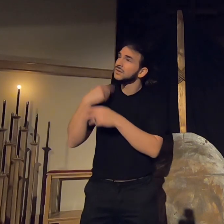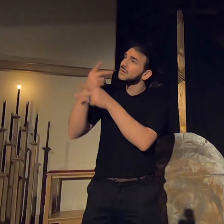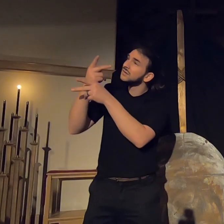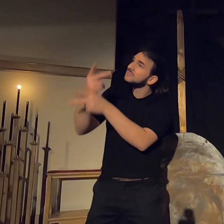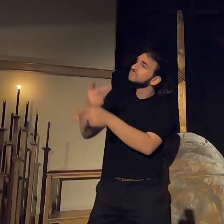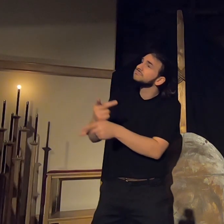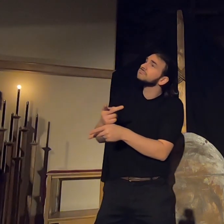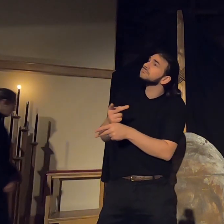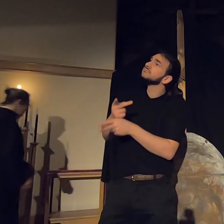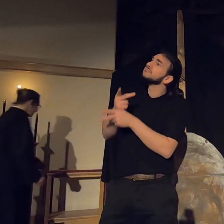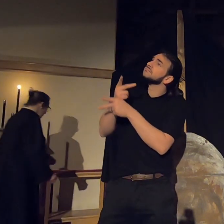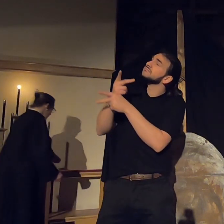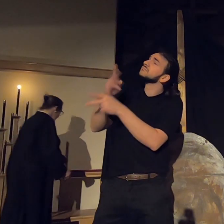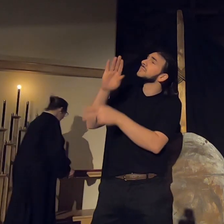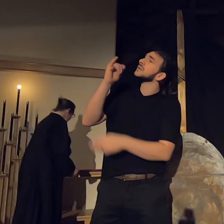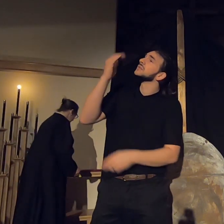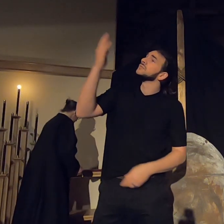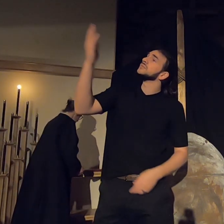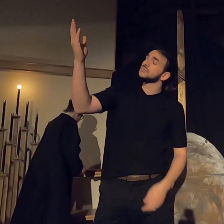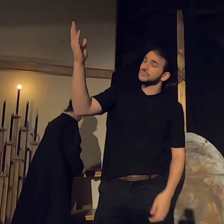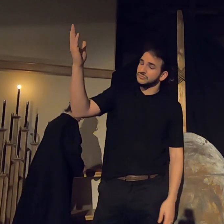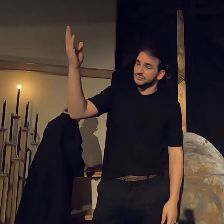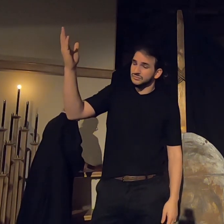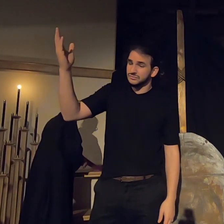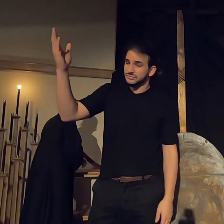day I was born, I have been in your care.